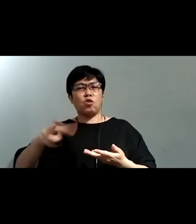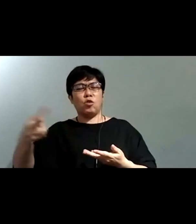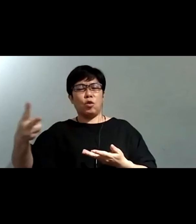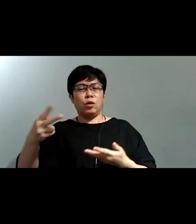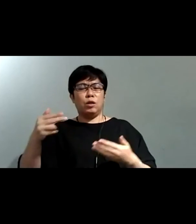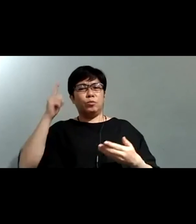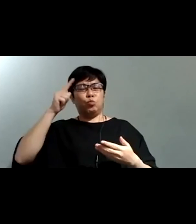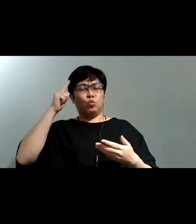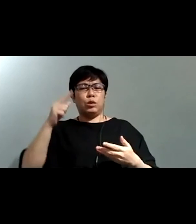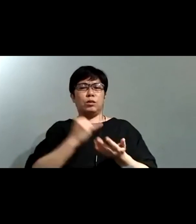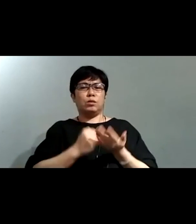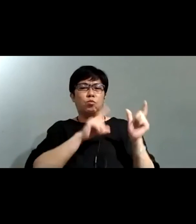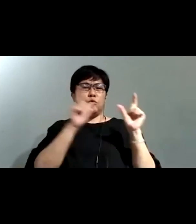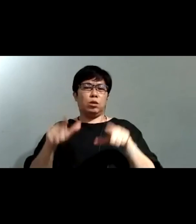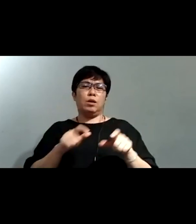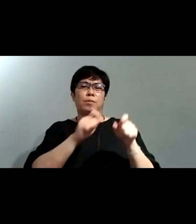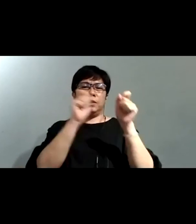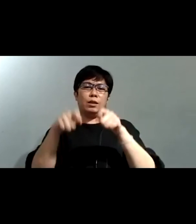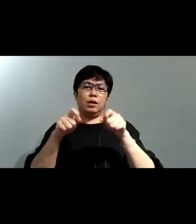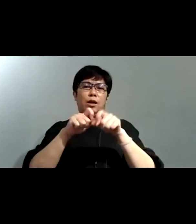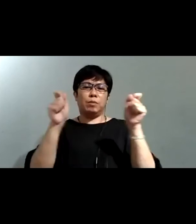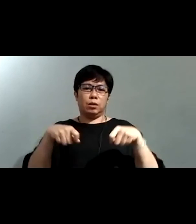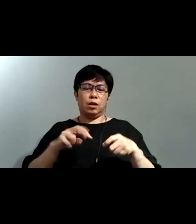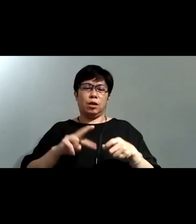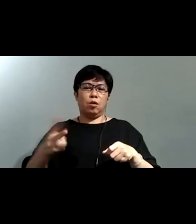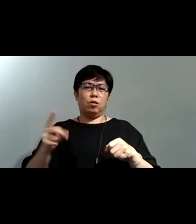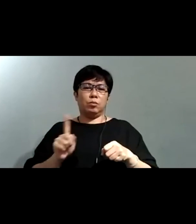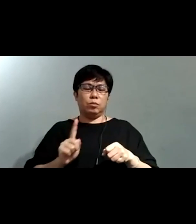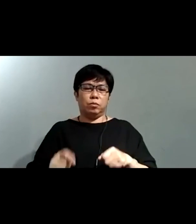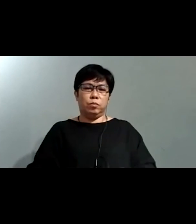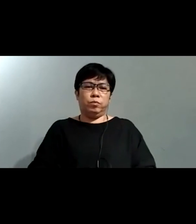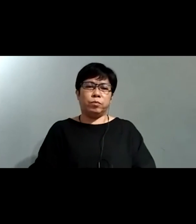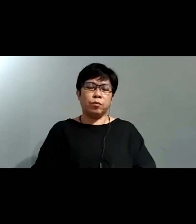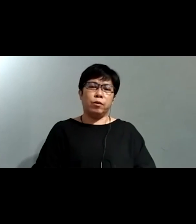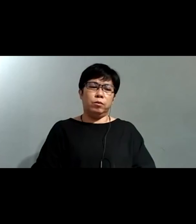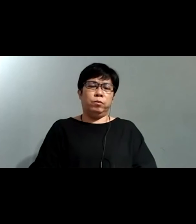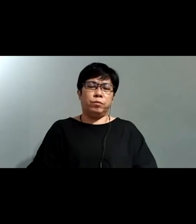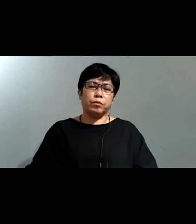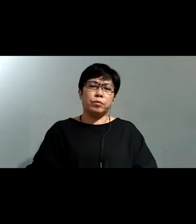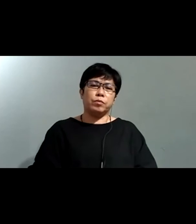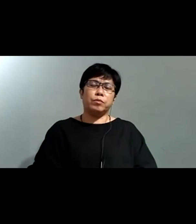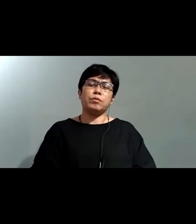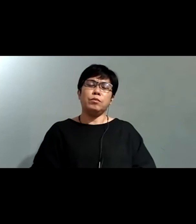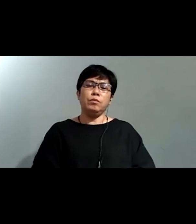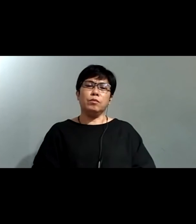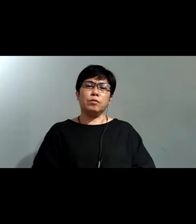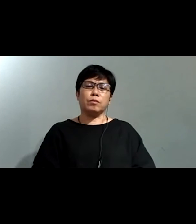we have partnered with the district government, and you can see 2 pictures.